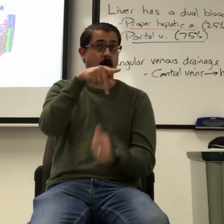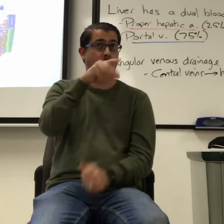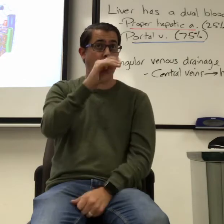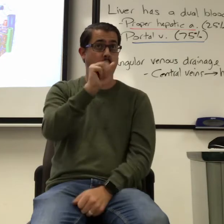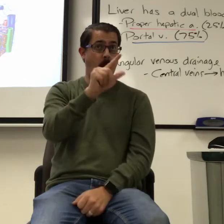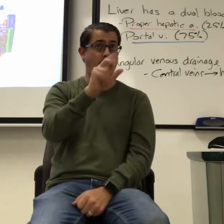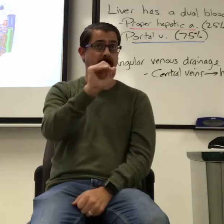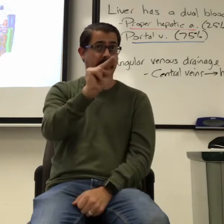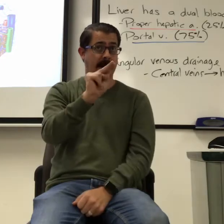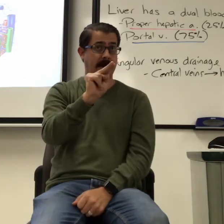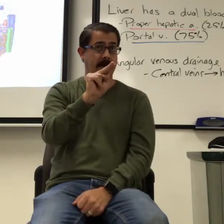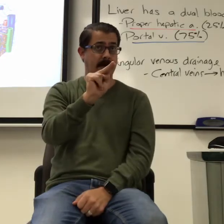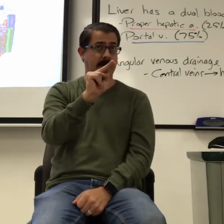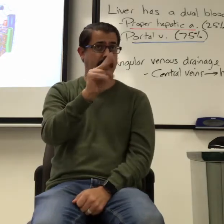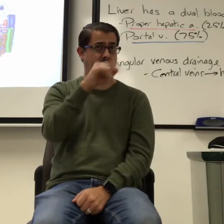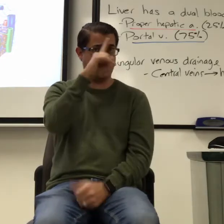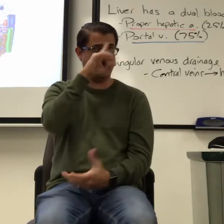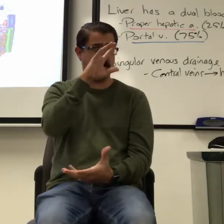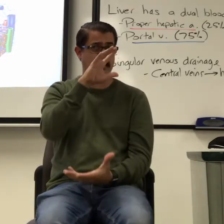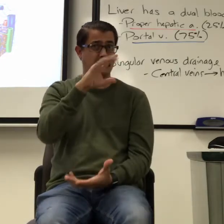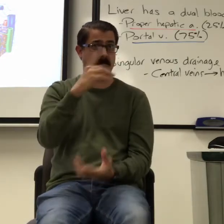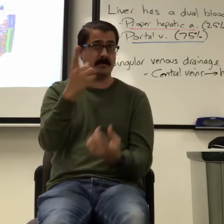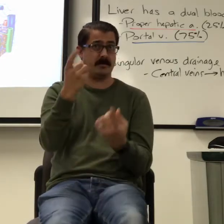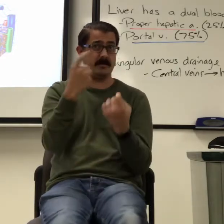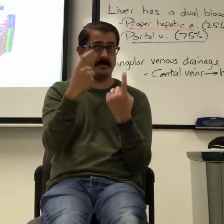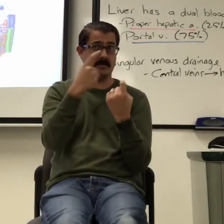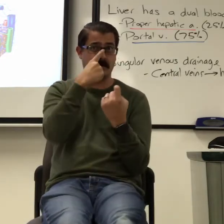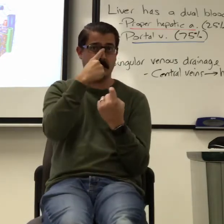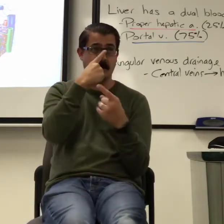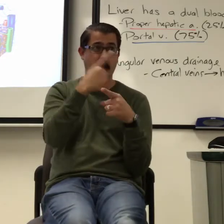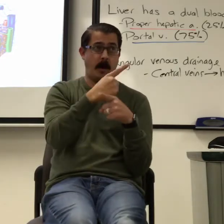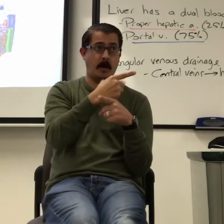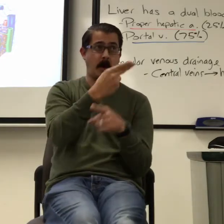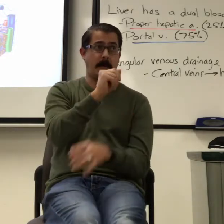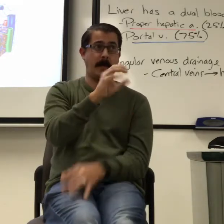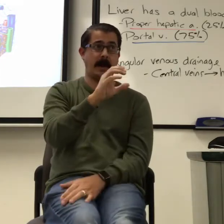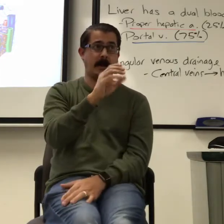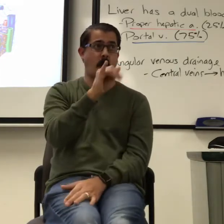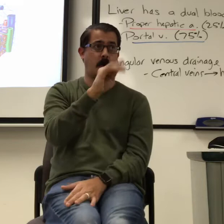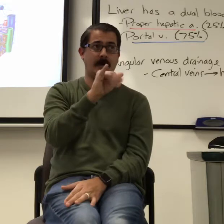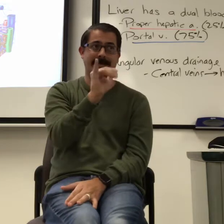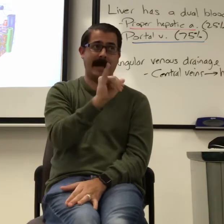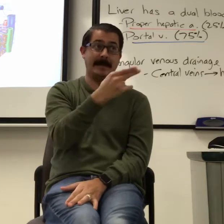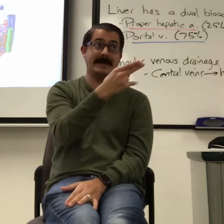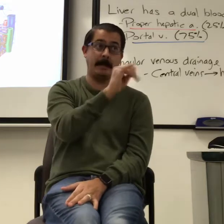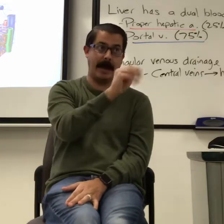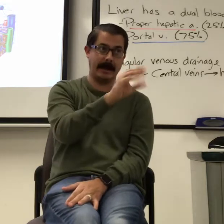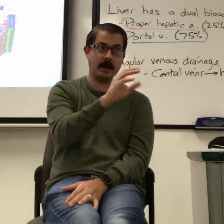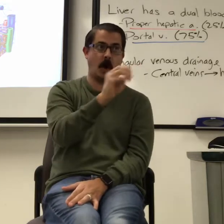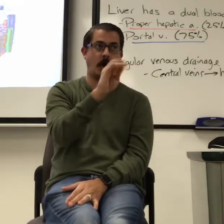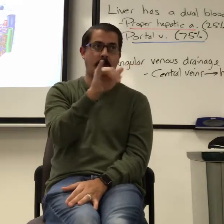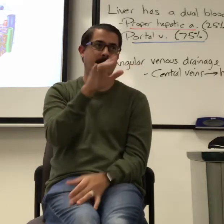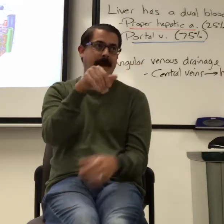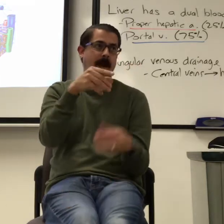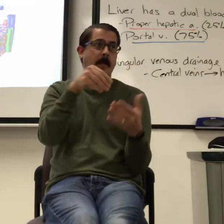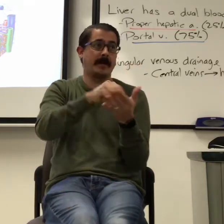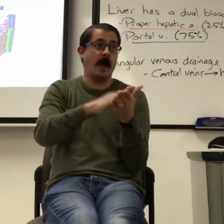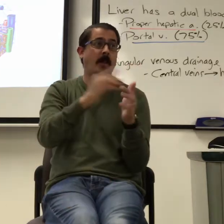I mean, I guess that's the confusion. Any other questions on what proper hepatic artery is? So you can put it or not, it's